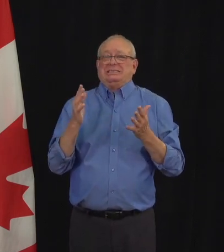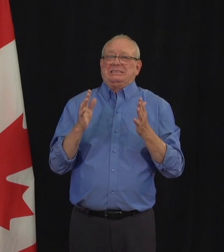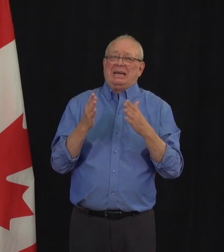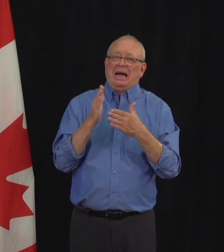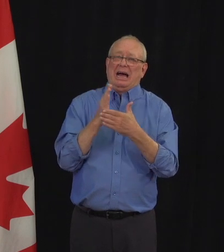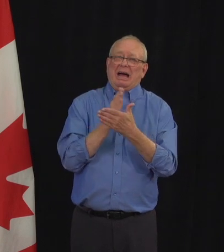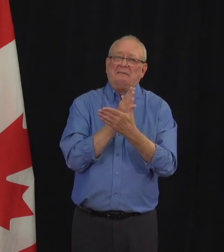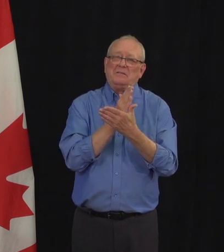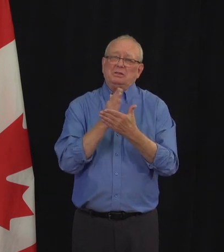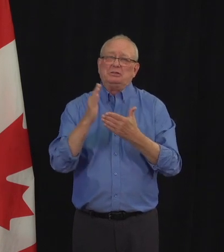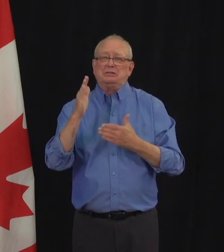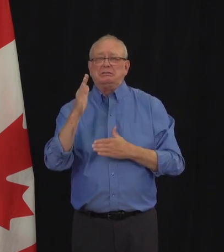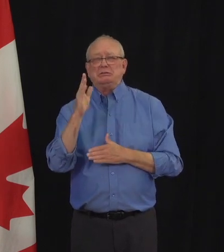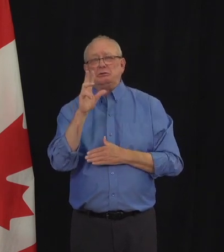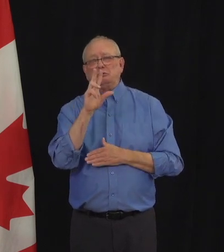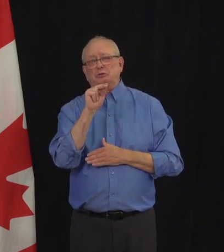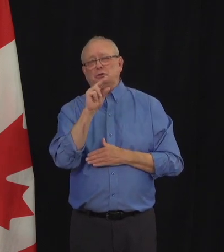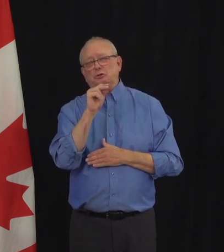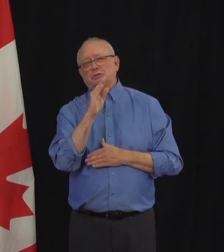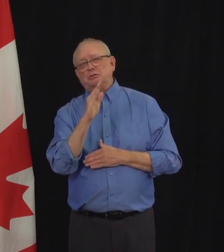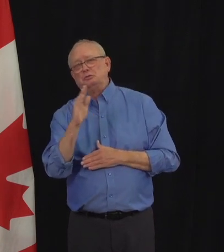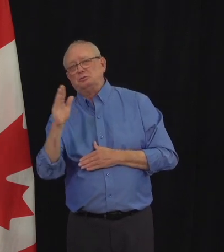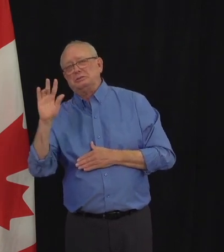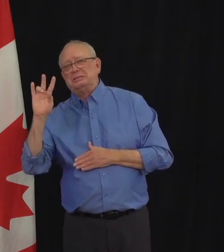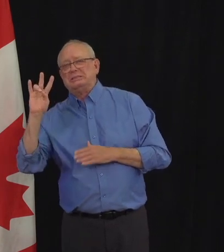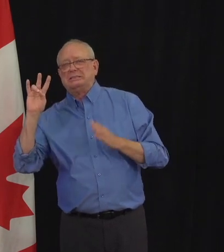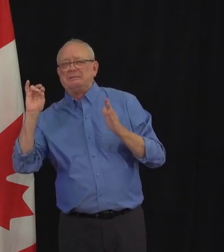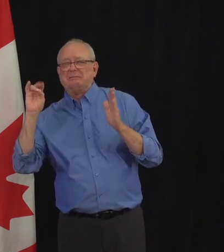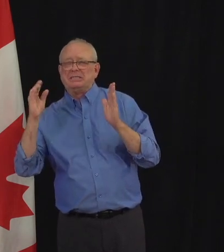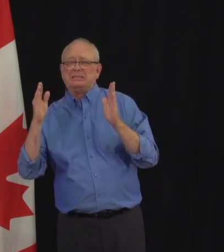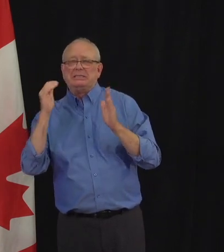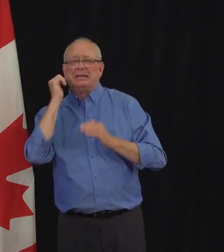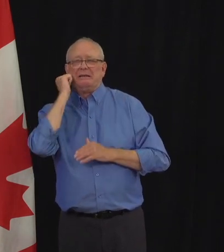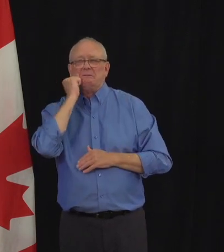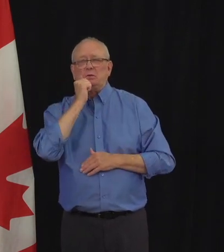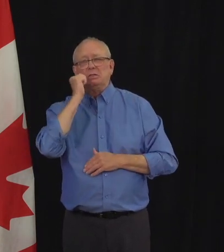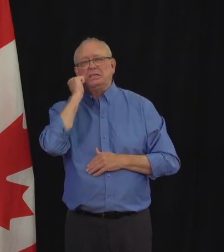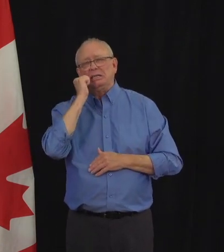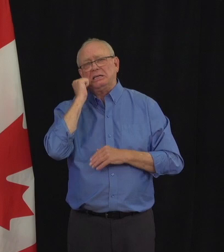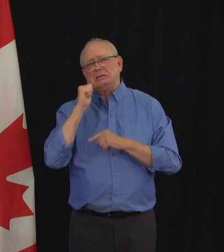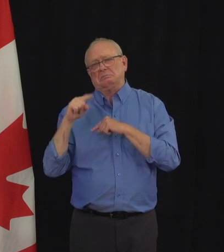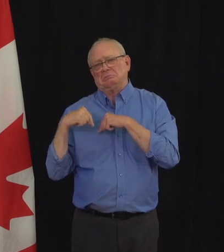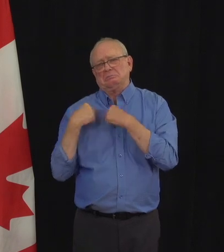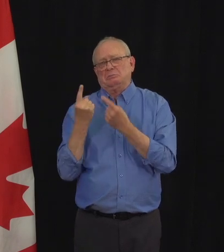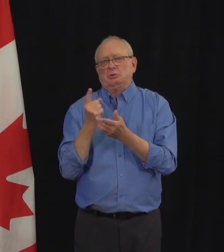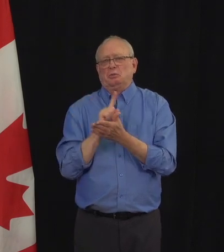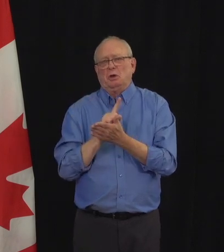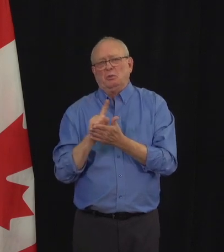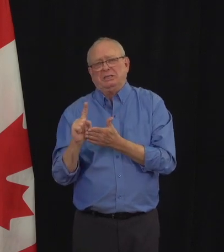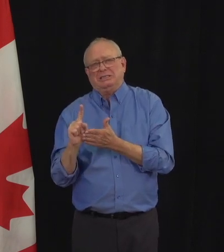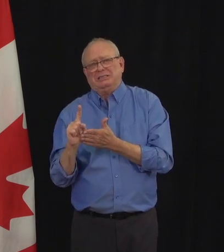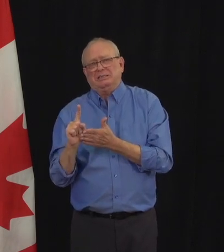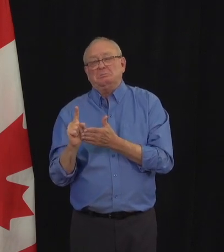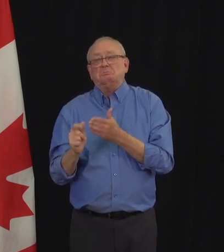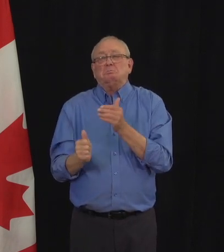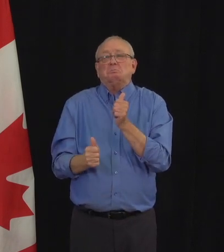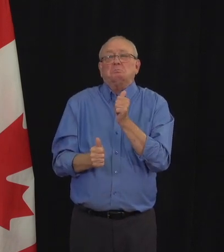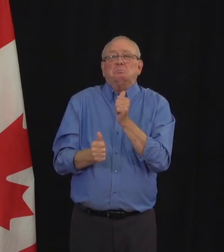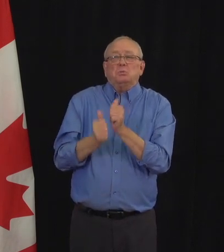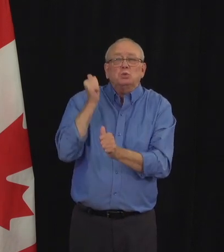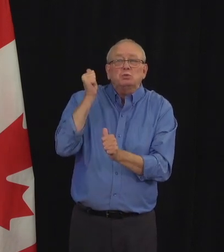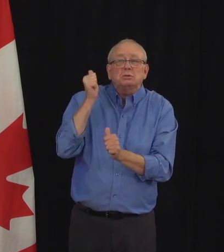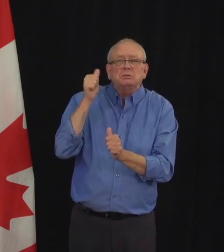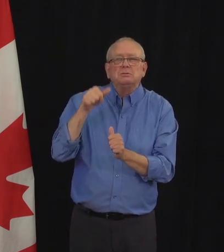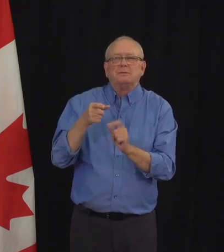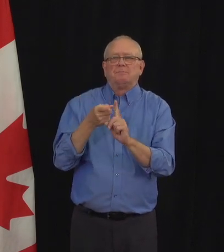new cases a day over the last week. And what we know is that the majority of those have a known source. So we know where